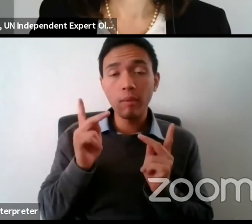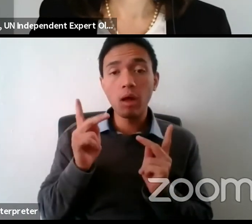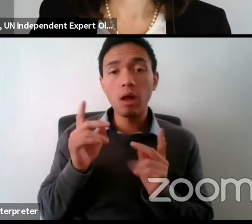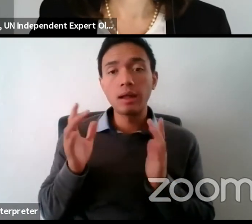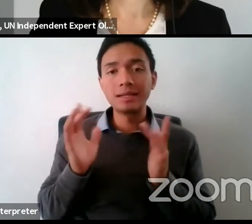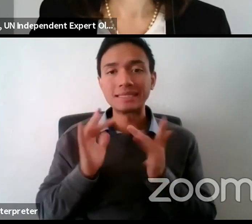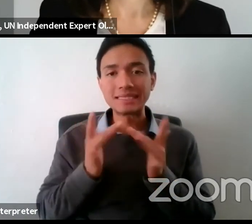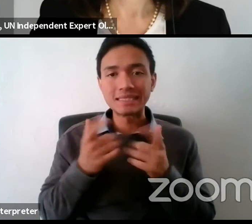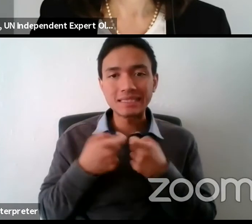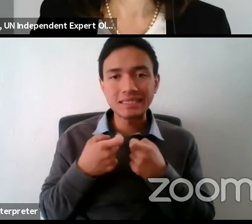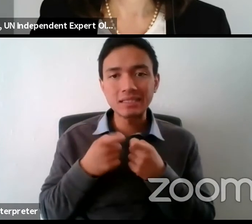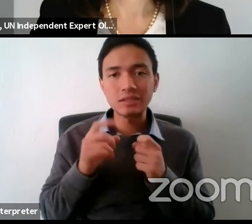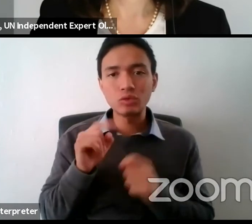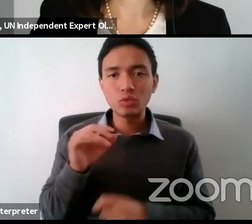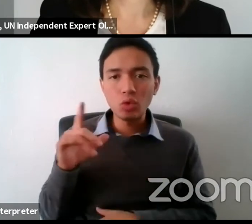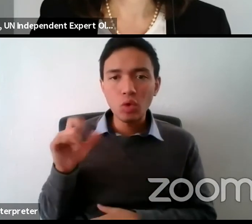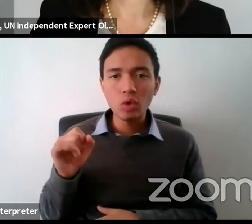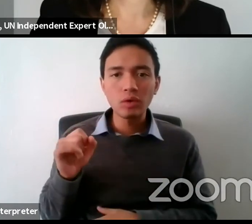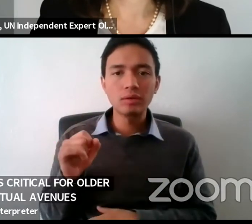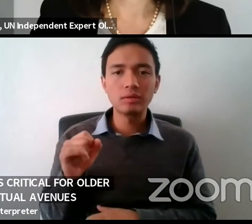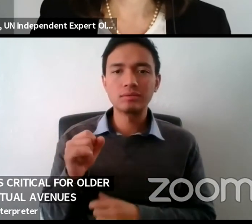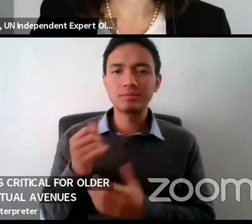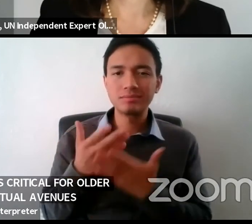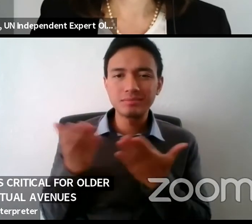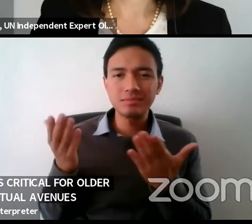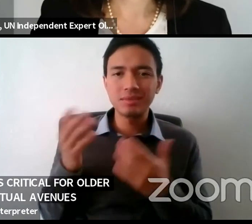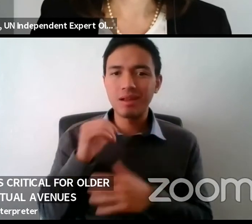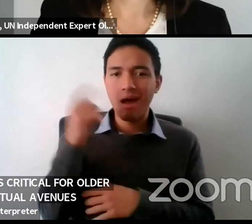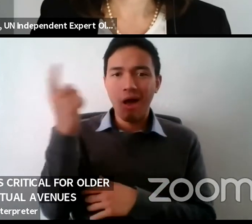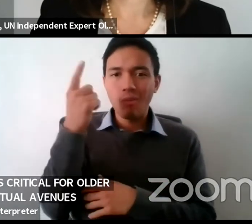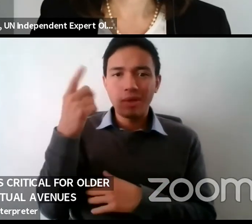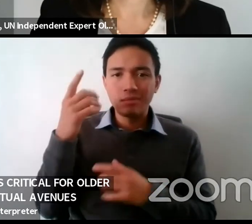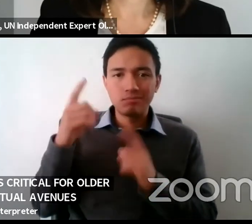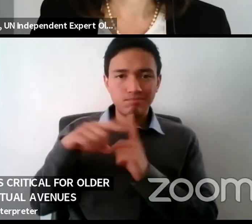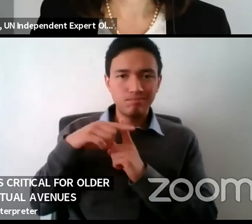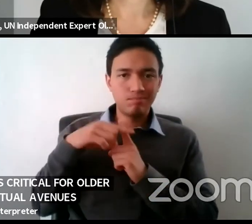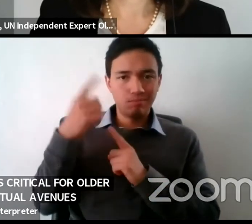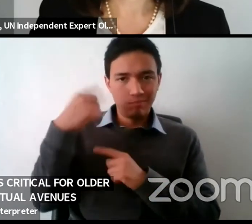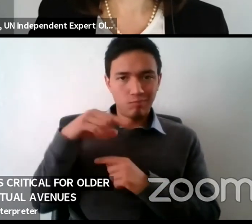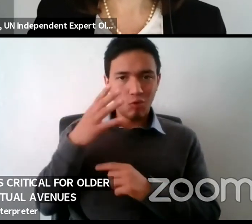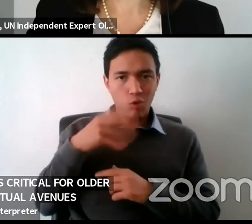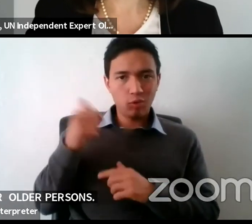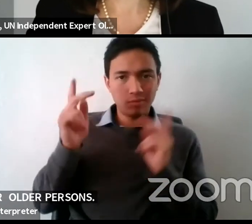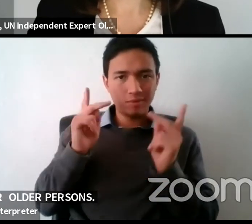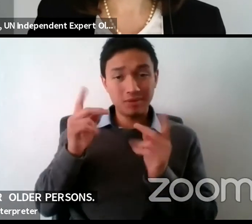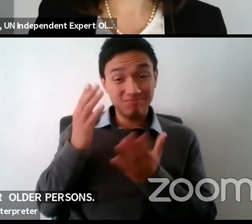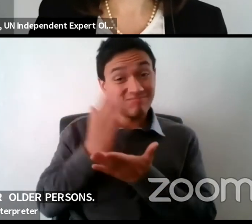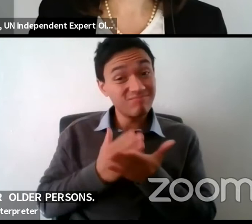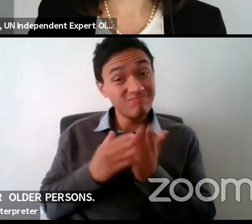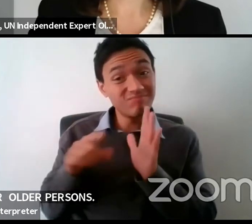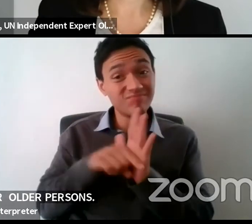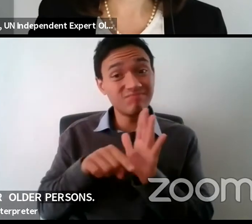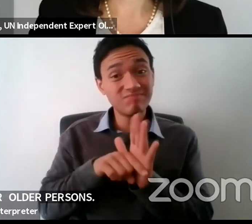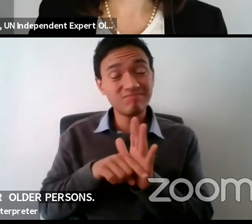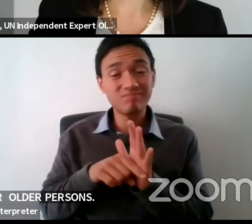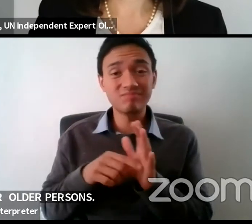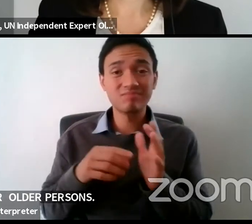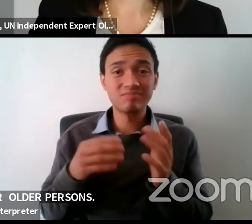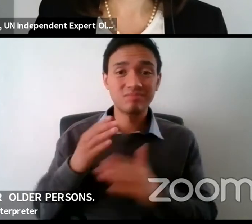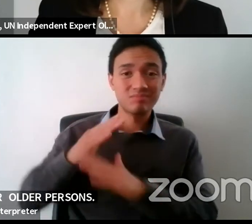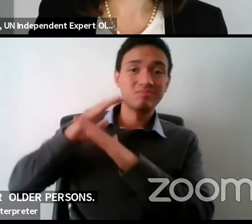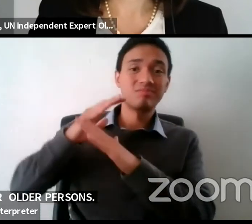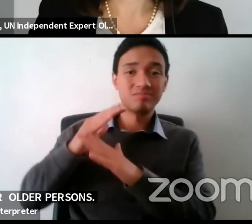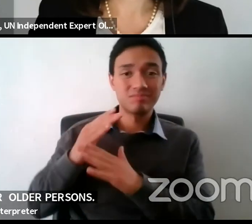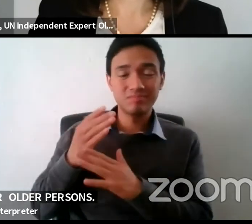and virtual avenues are not always something that is positive for older persons. There are some downsides and barriers and negative